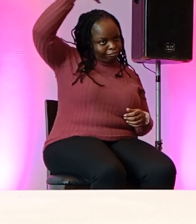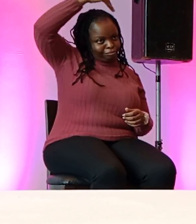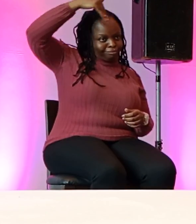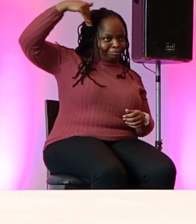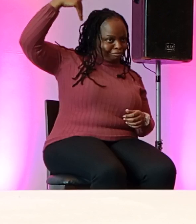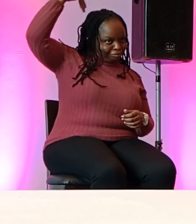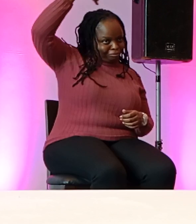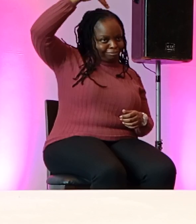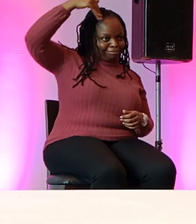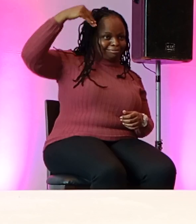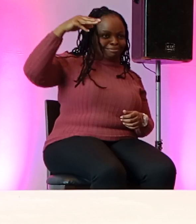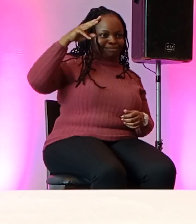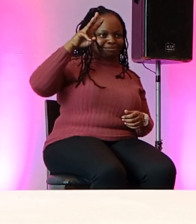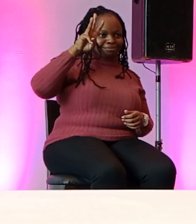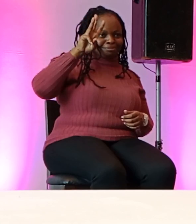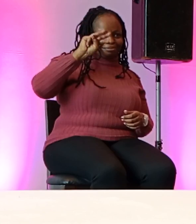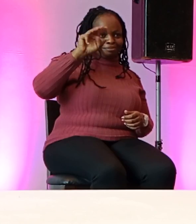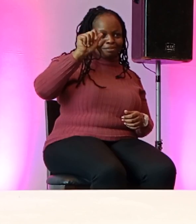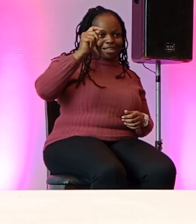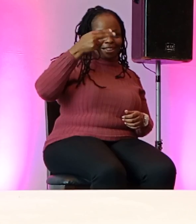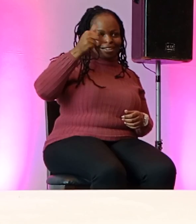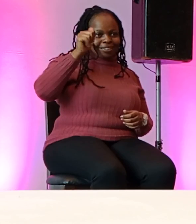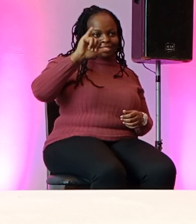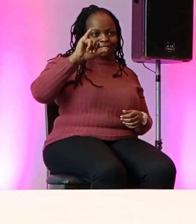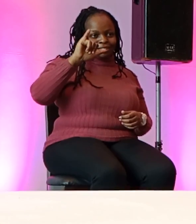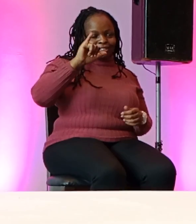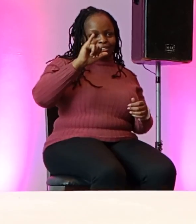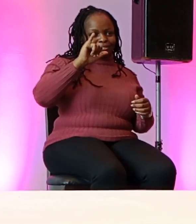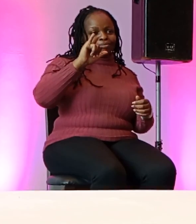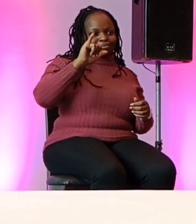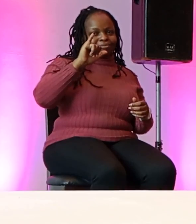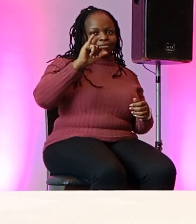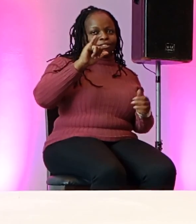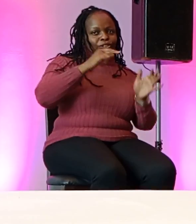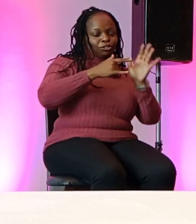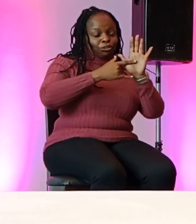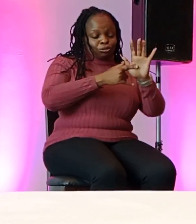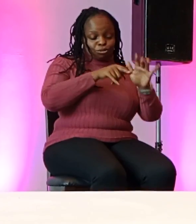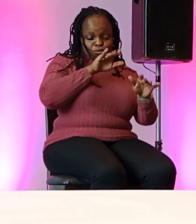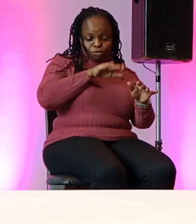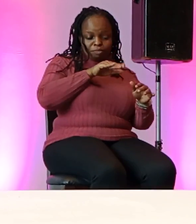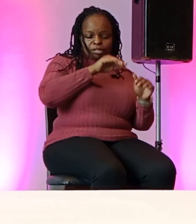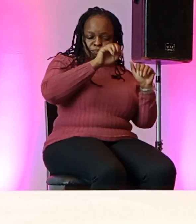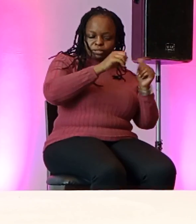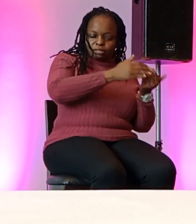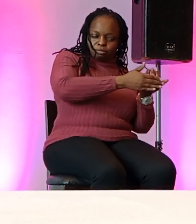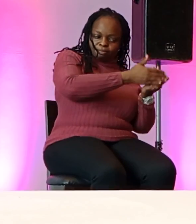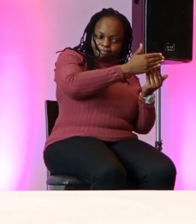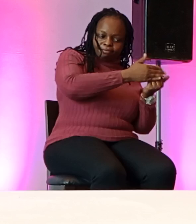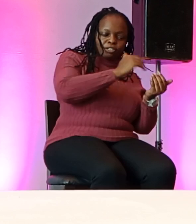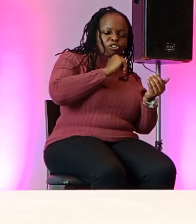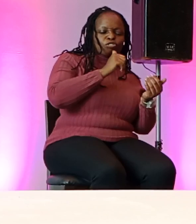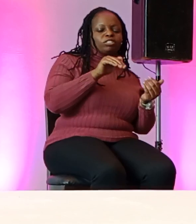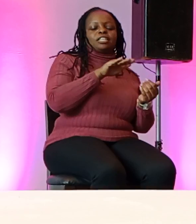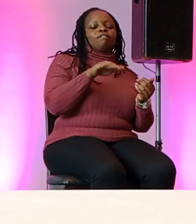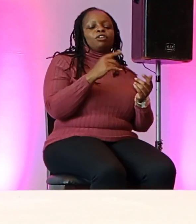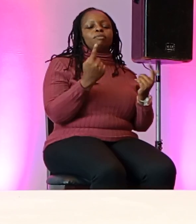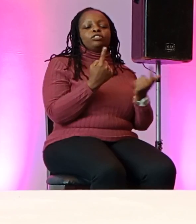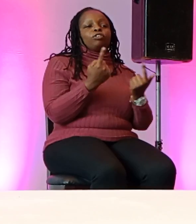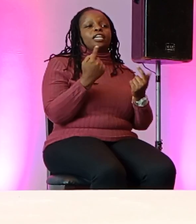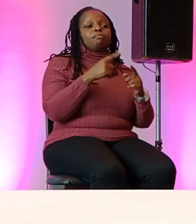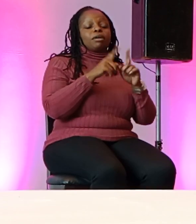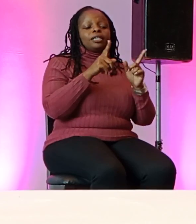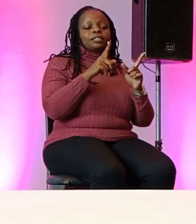Maathai, who showed us that women can nurture not just the environment, but also democracy, peace,